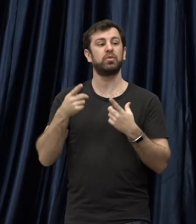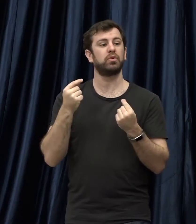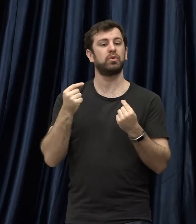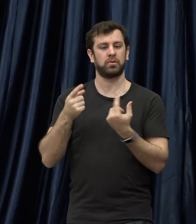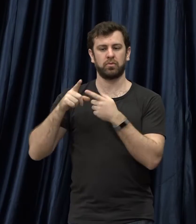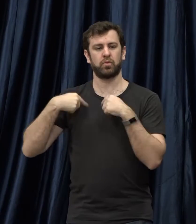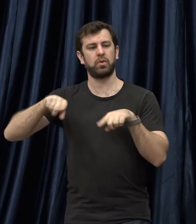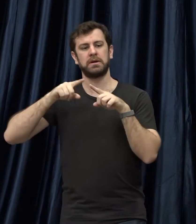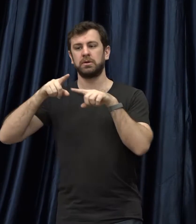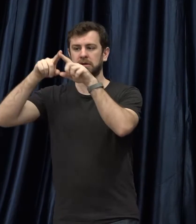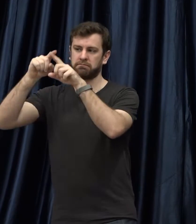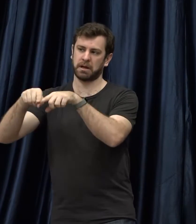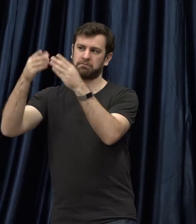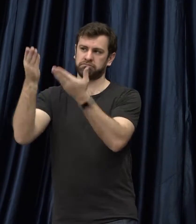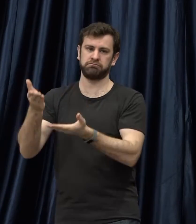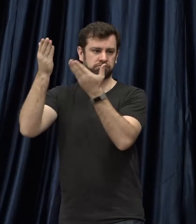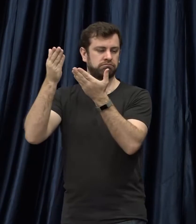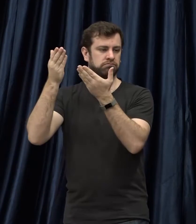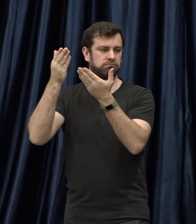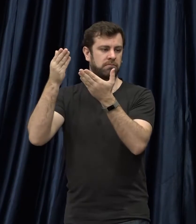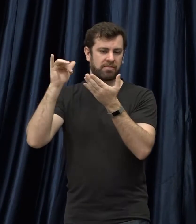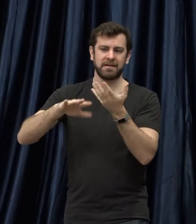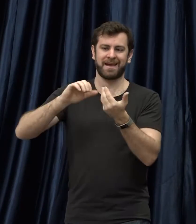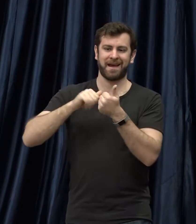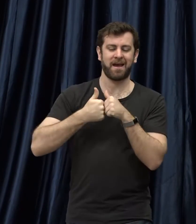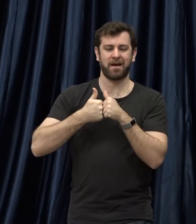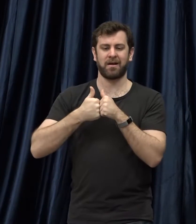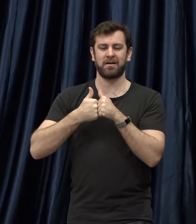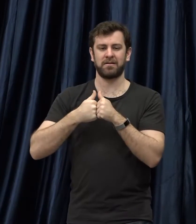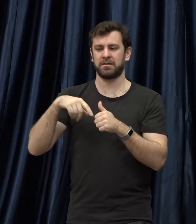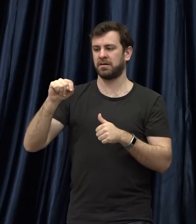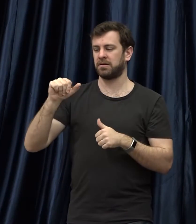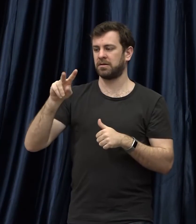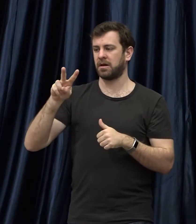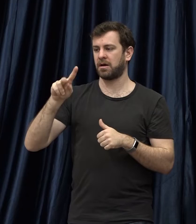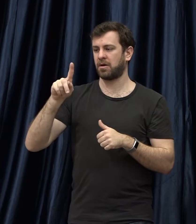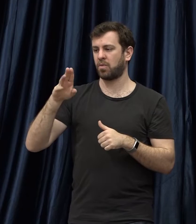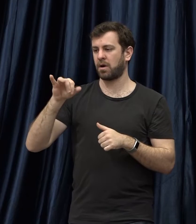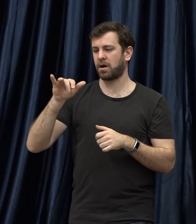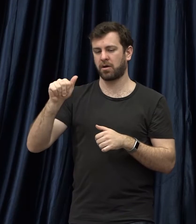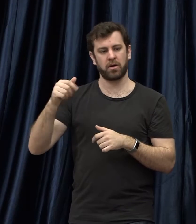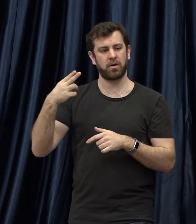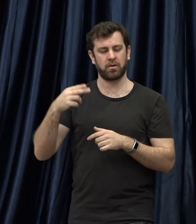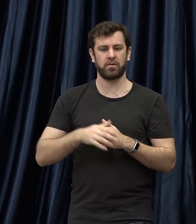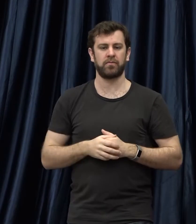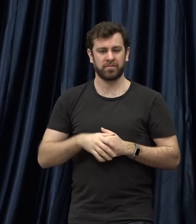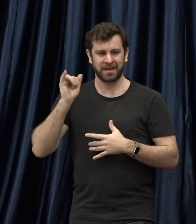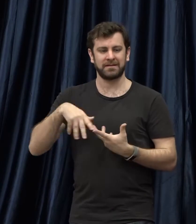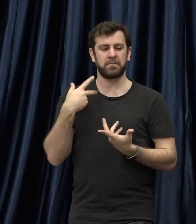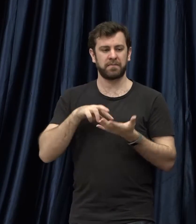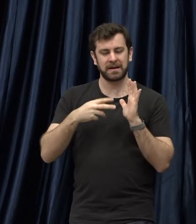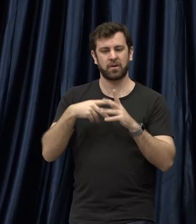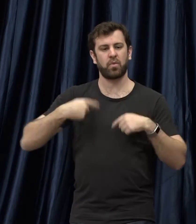Him. And that is the hal, or the state of tawakkul. It is the state of